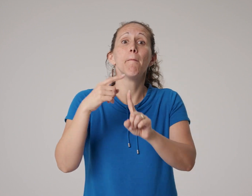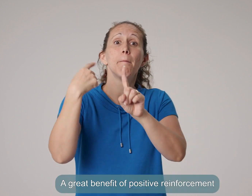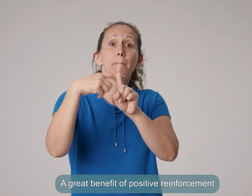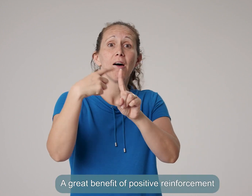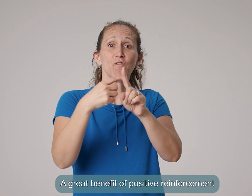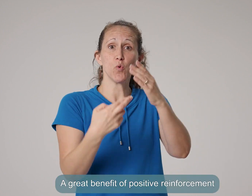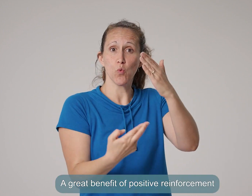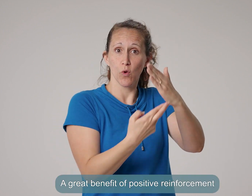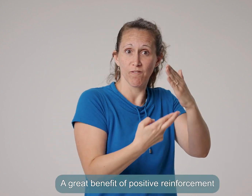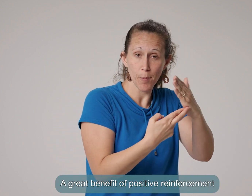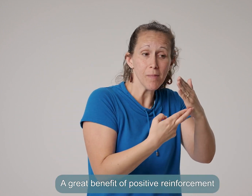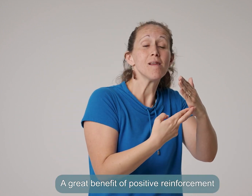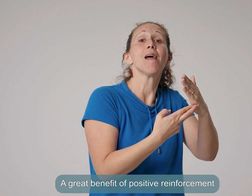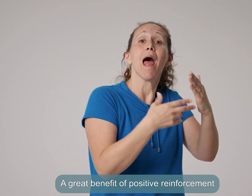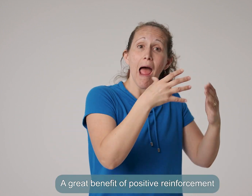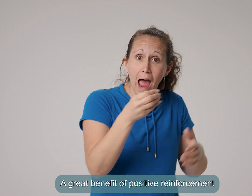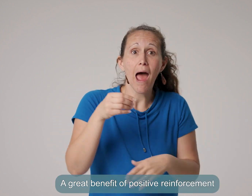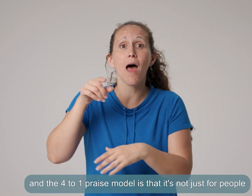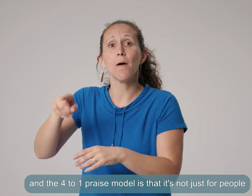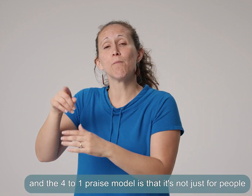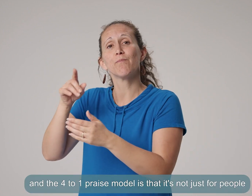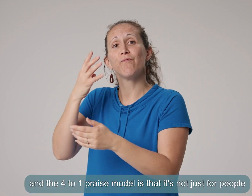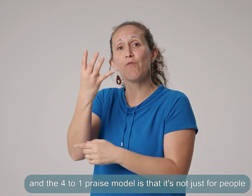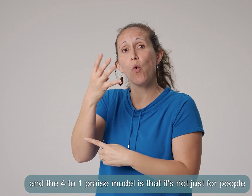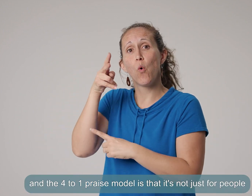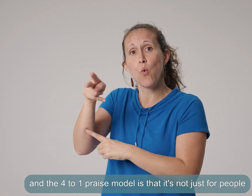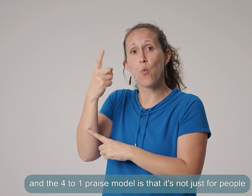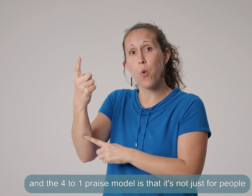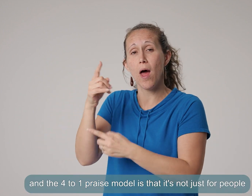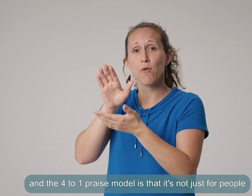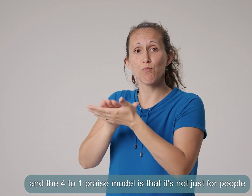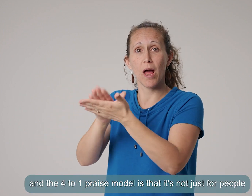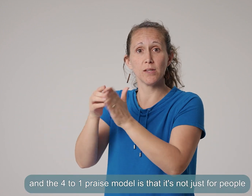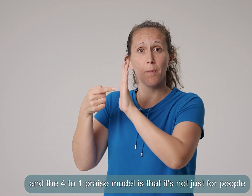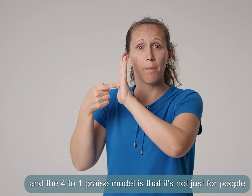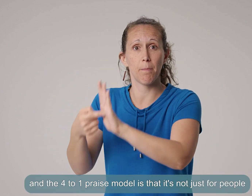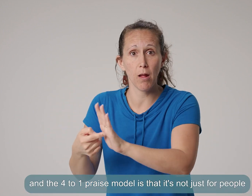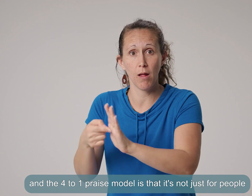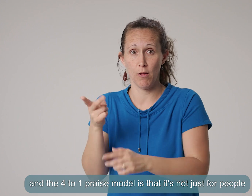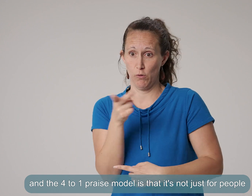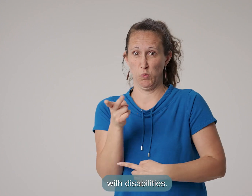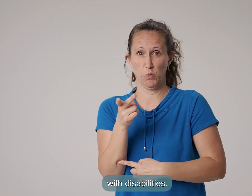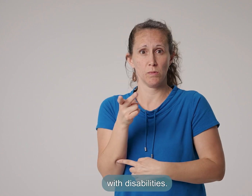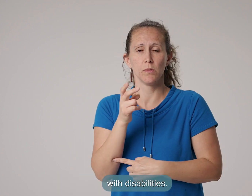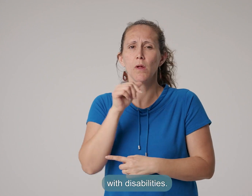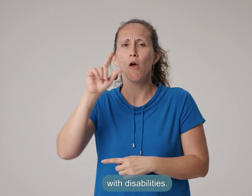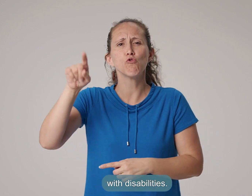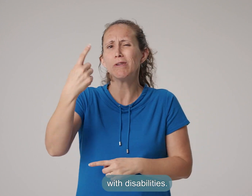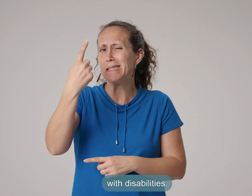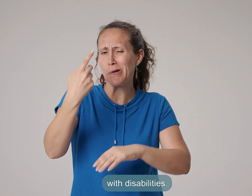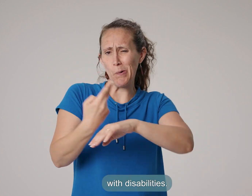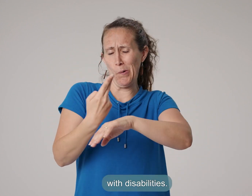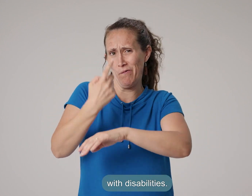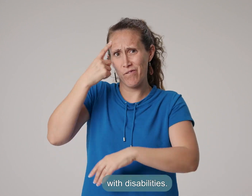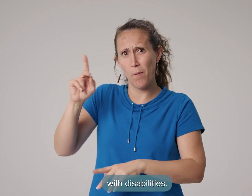A great benefit of positive reinforcement and the 4-to-1 praise model is that it's not just for people with disabilities.